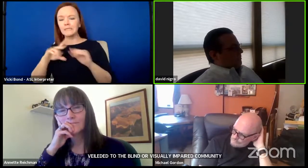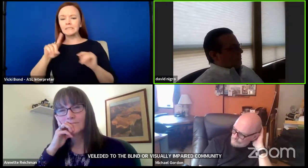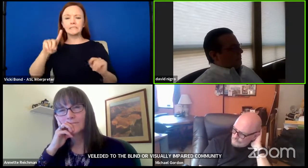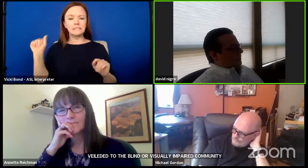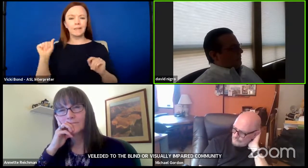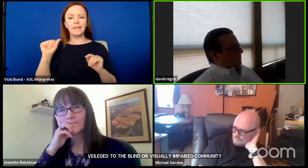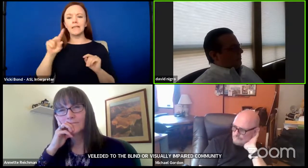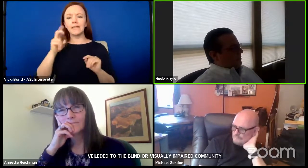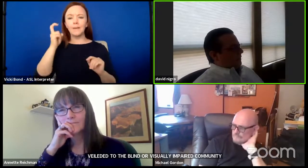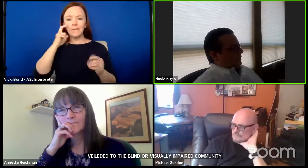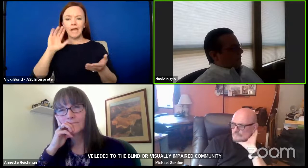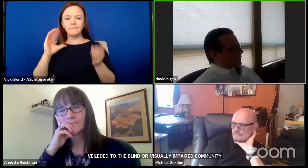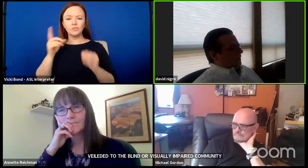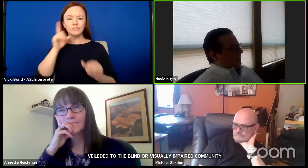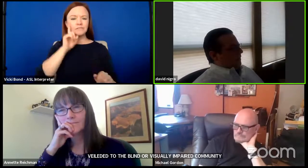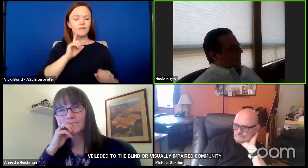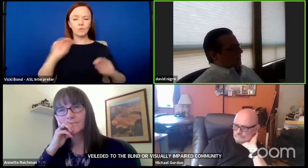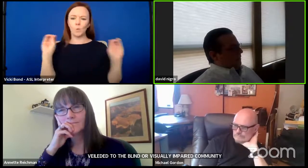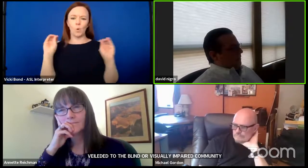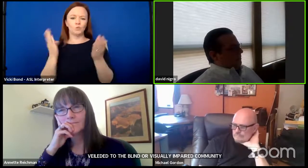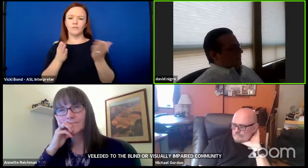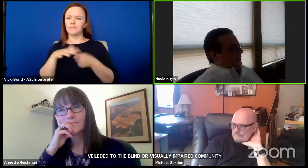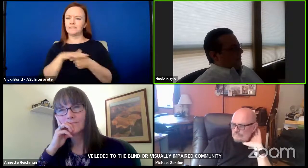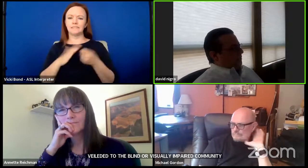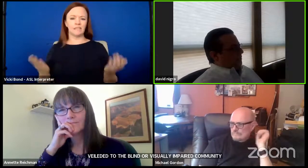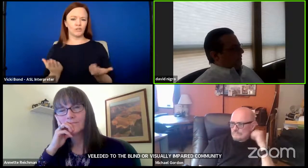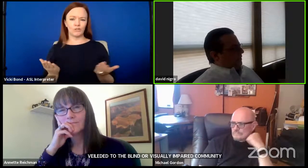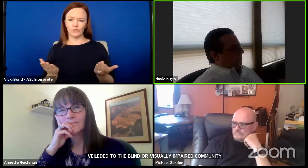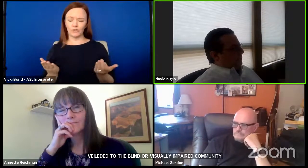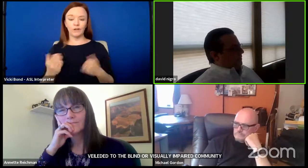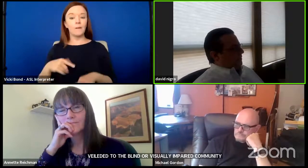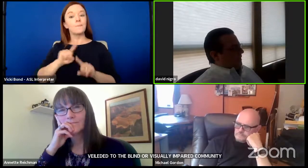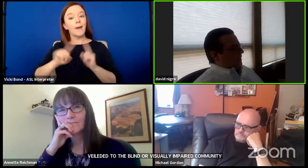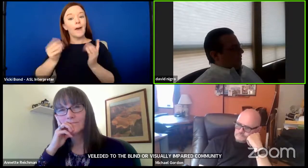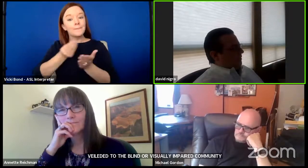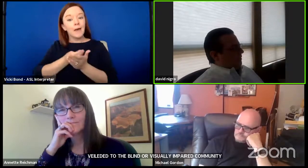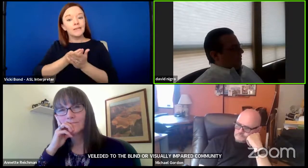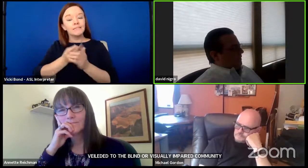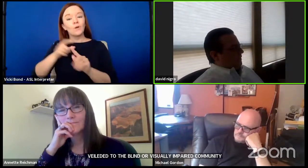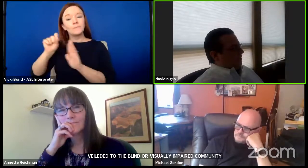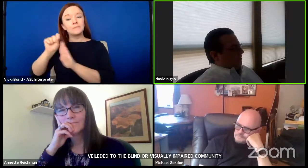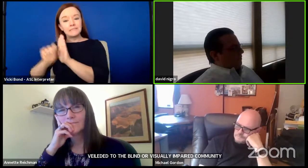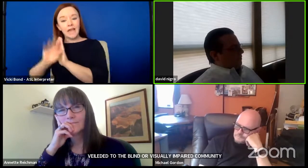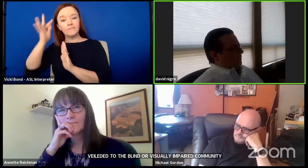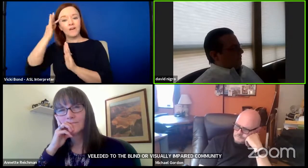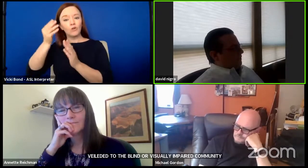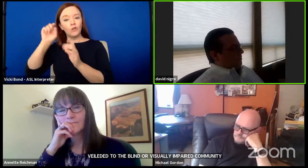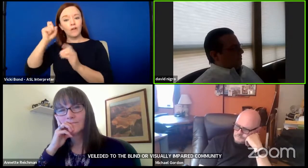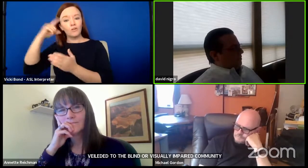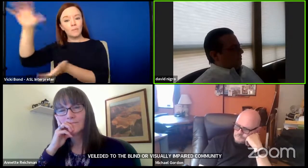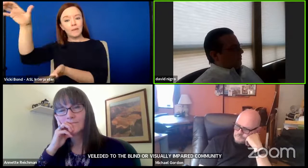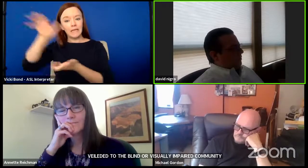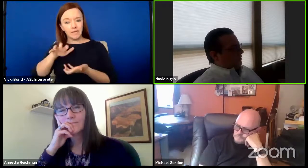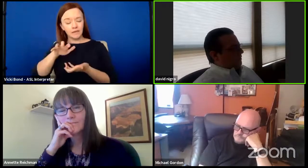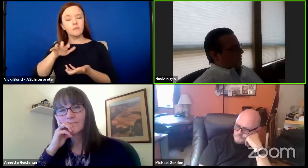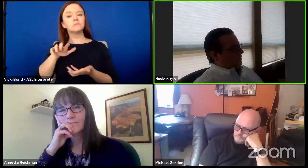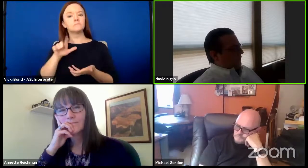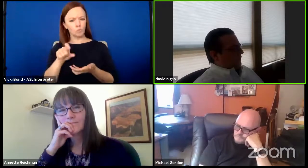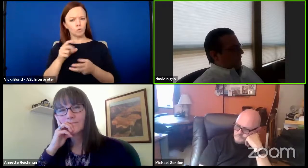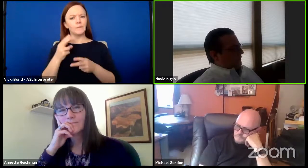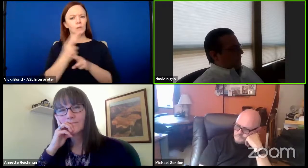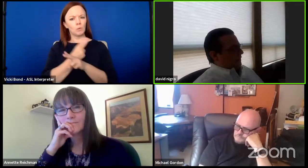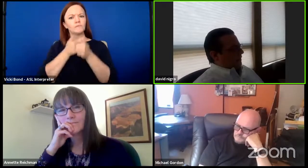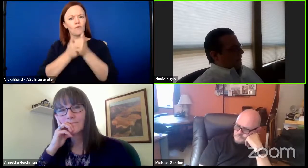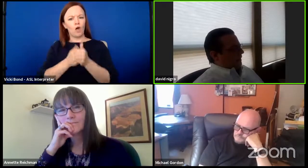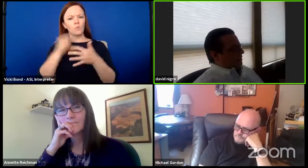blind versus the deaf community. However, monies received from both the state and federal governments are directed to be used according to those